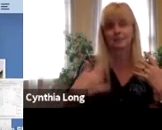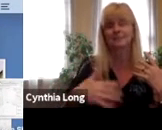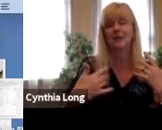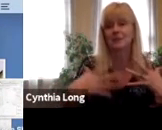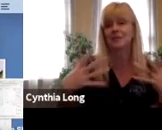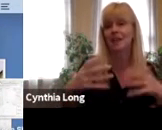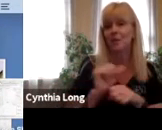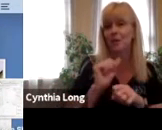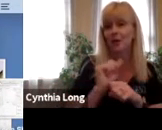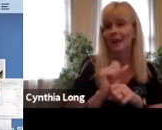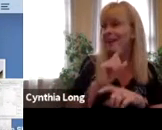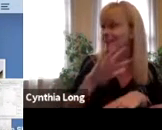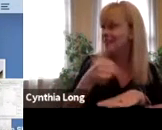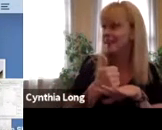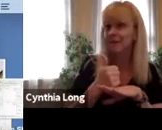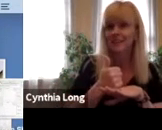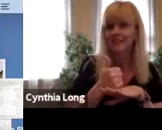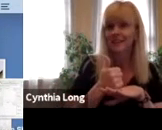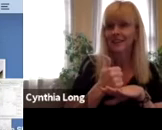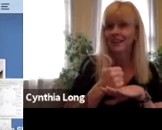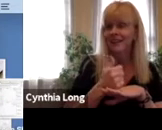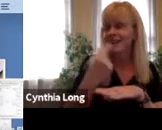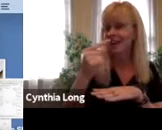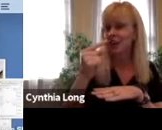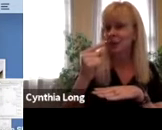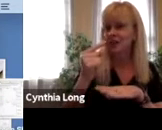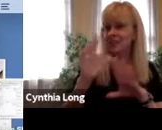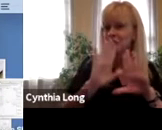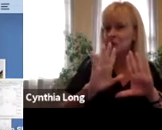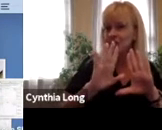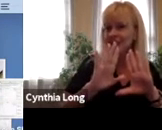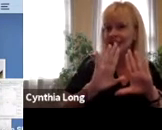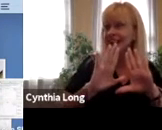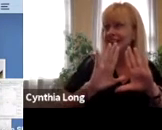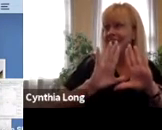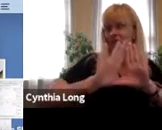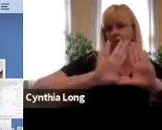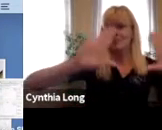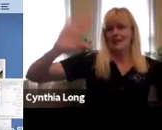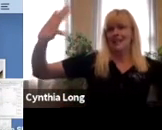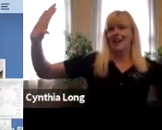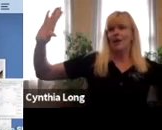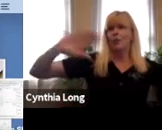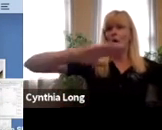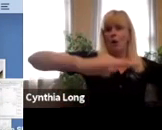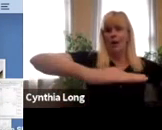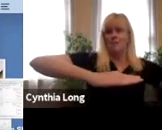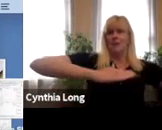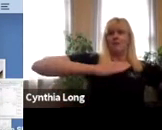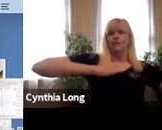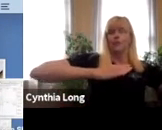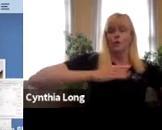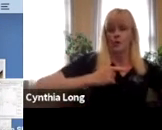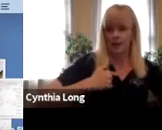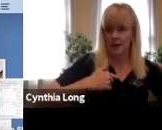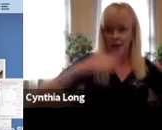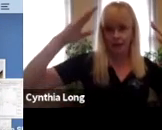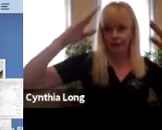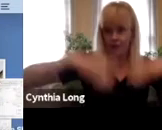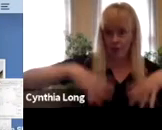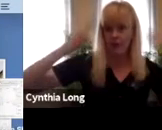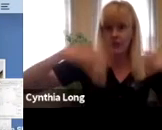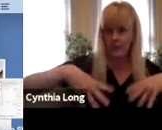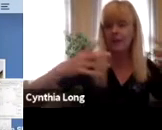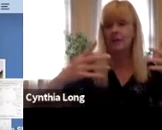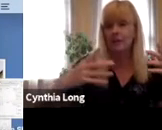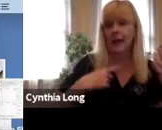because it was a lot of work. I had to set up like a green screen on my tire wall and my floor,